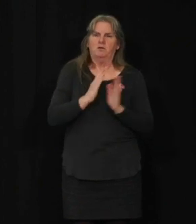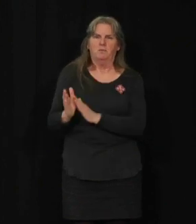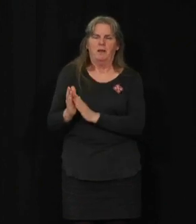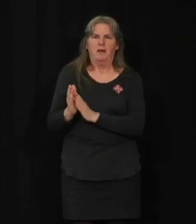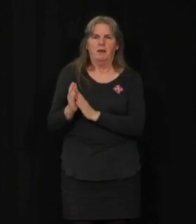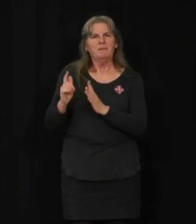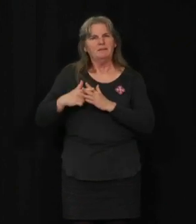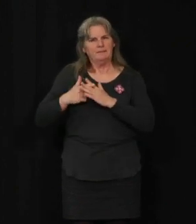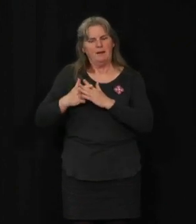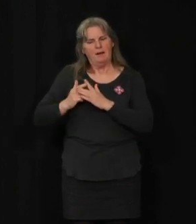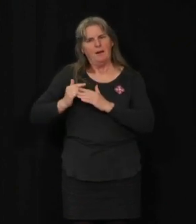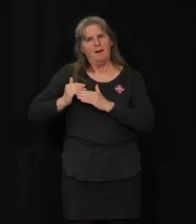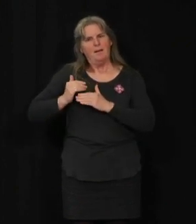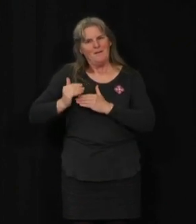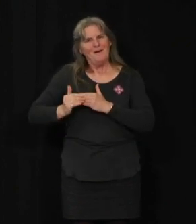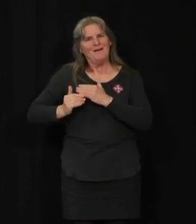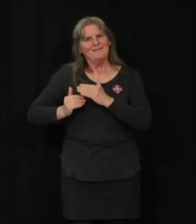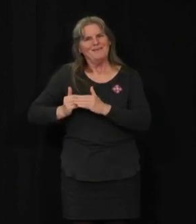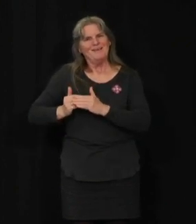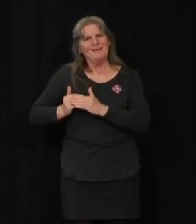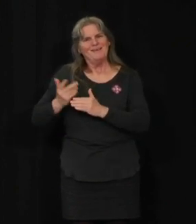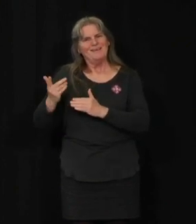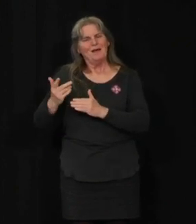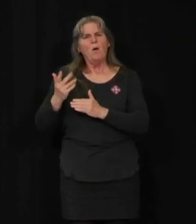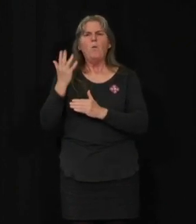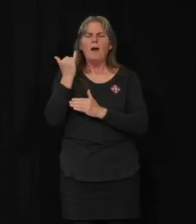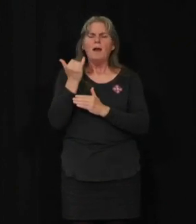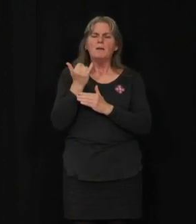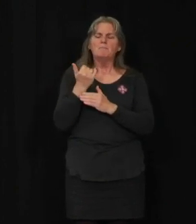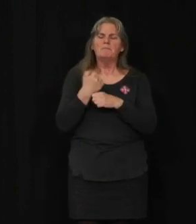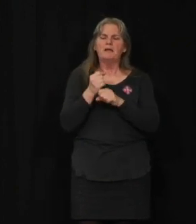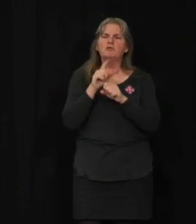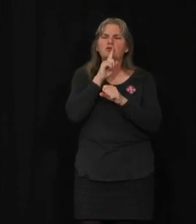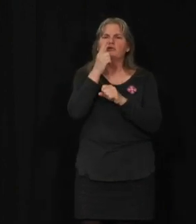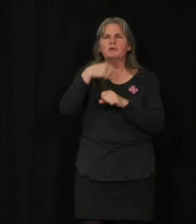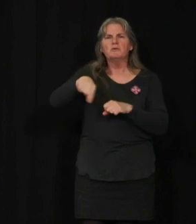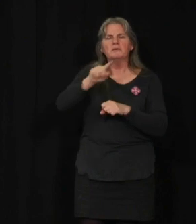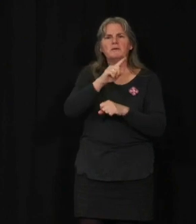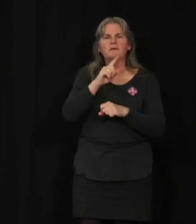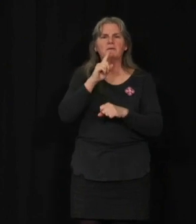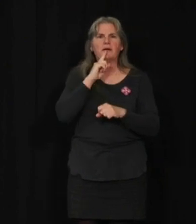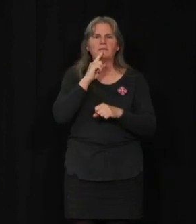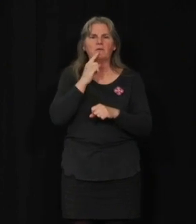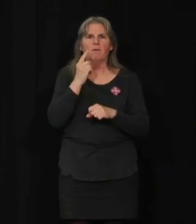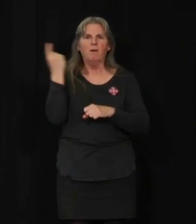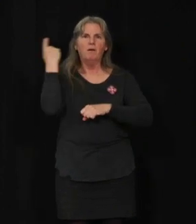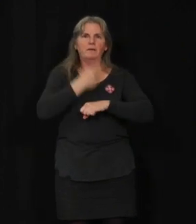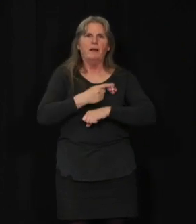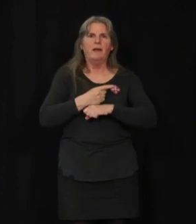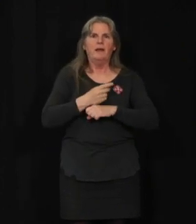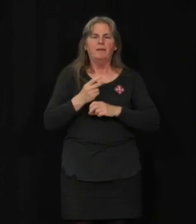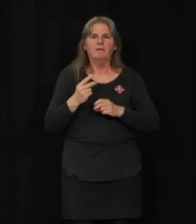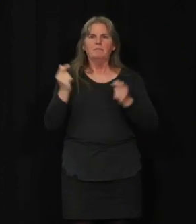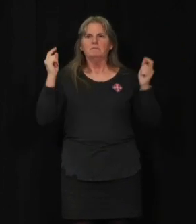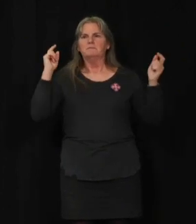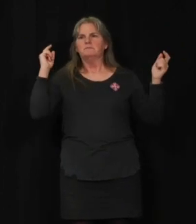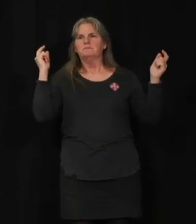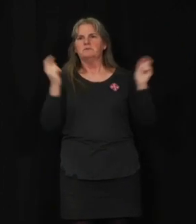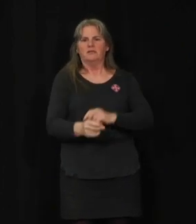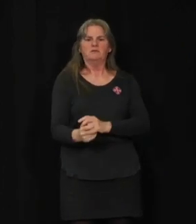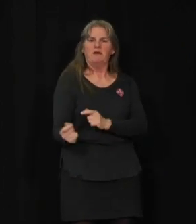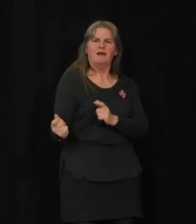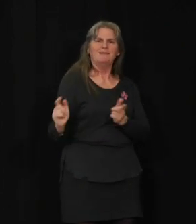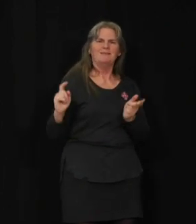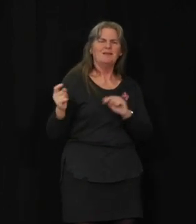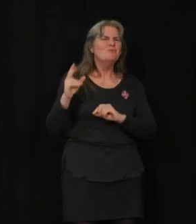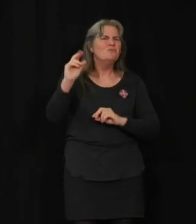the reason for that is, we want to make sure that people don't just get hit with a date and then have to start preparing right